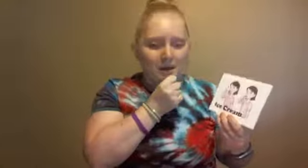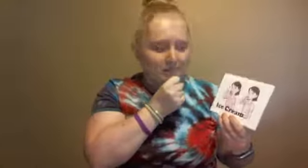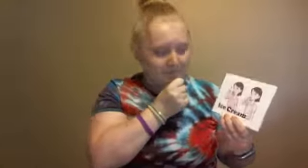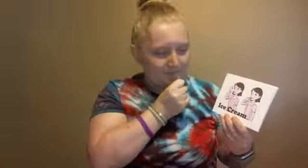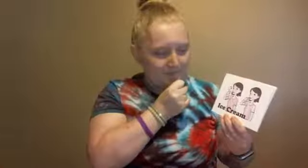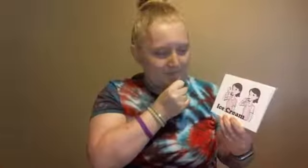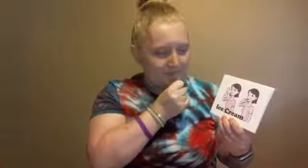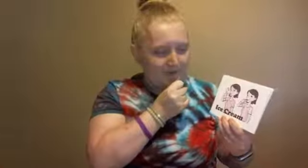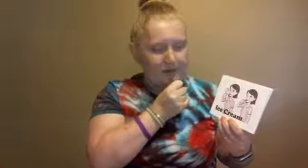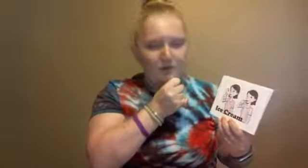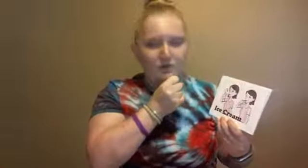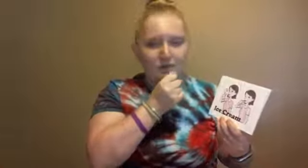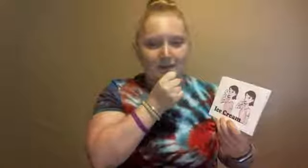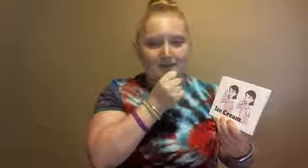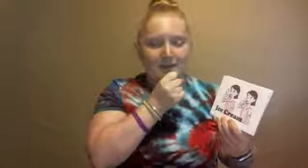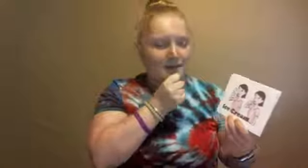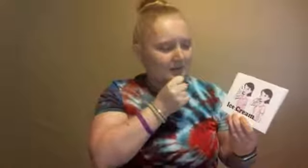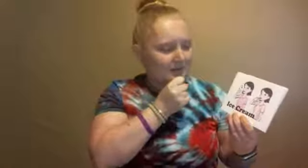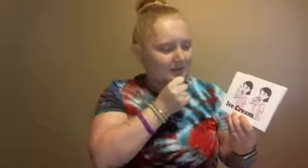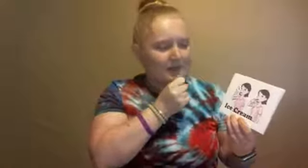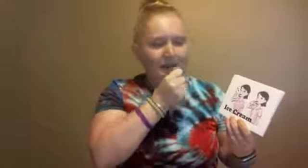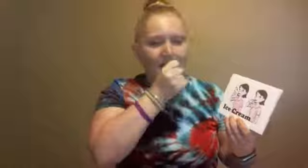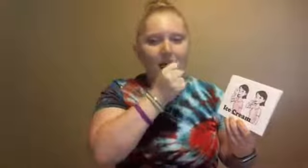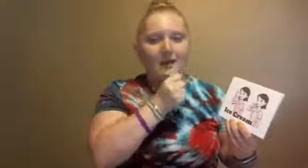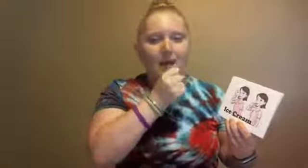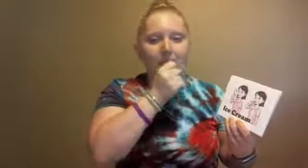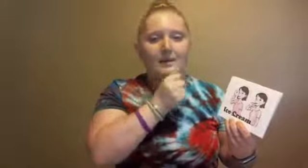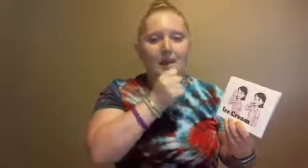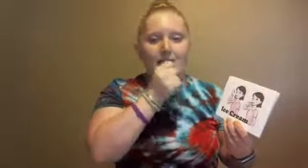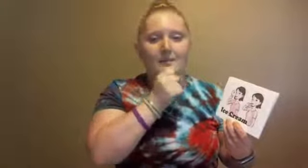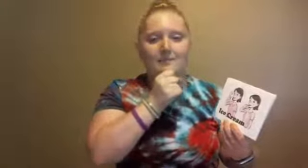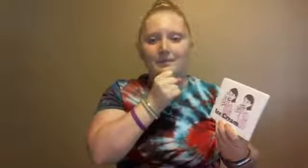chin and you just lick it.